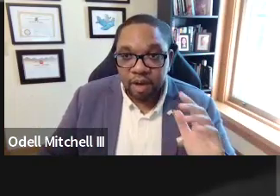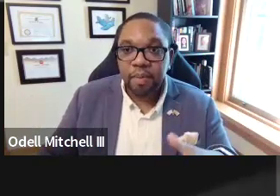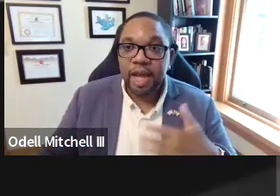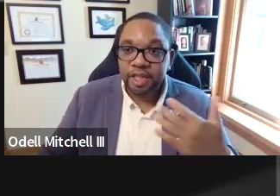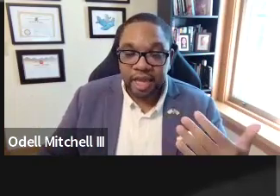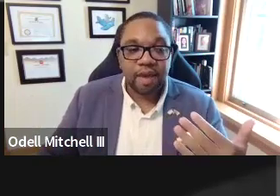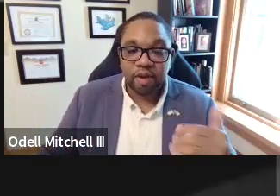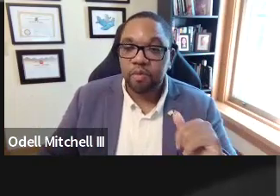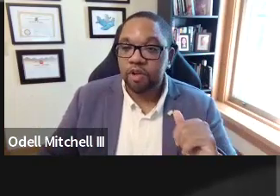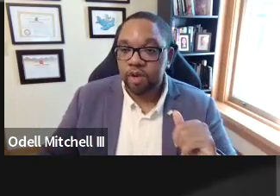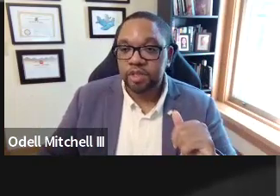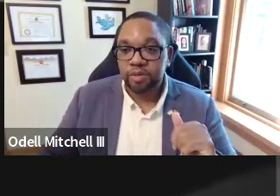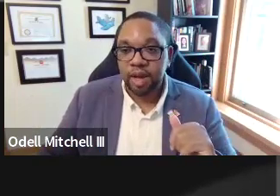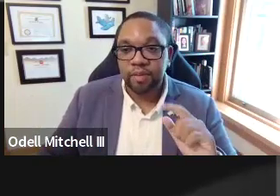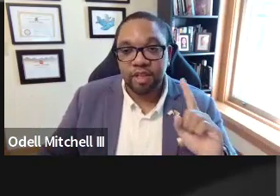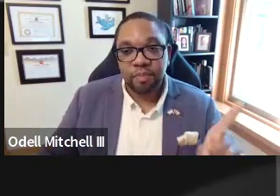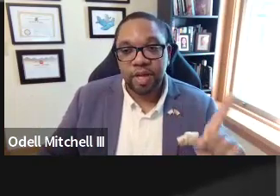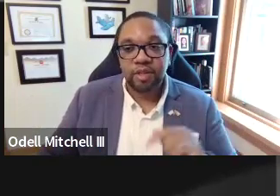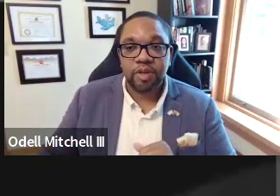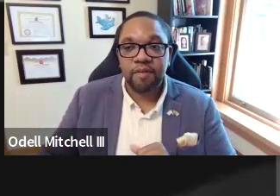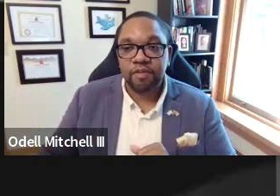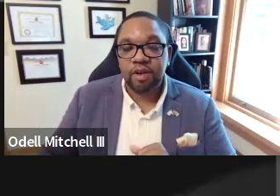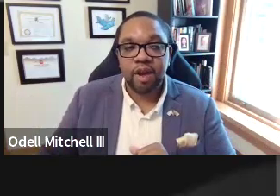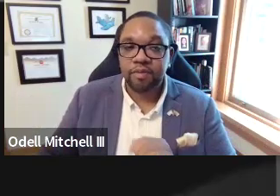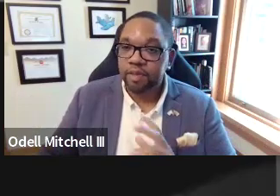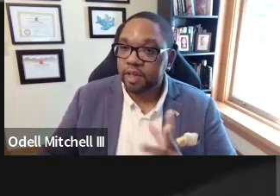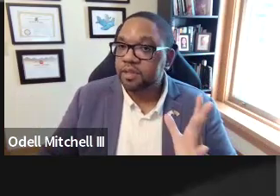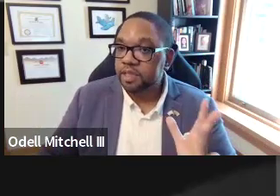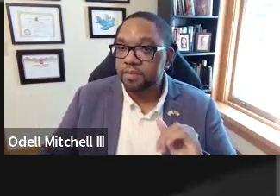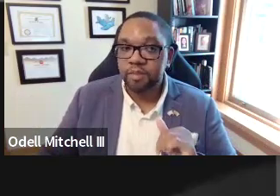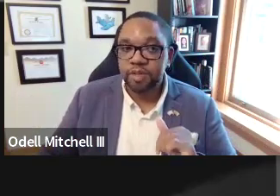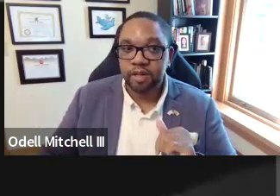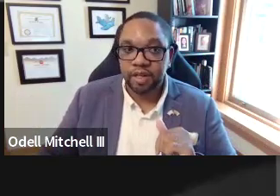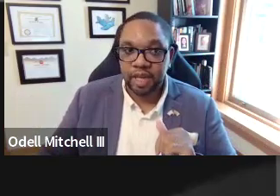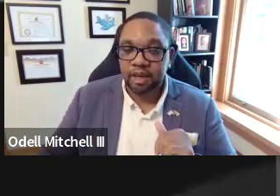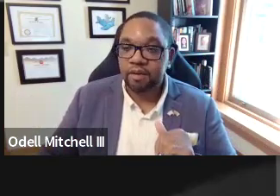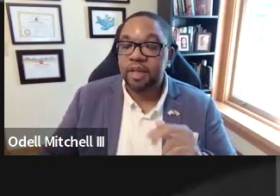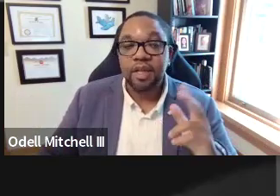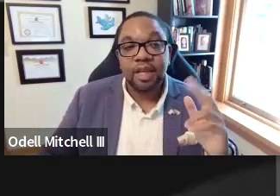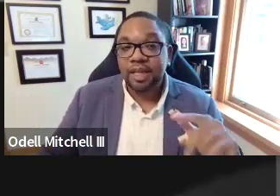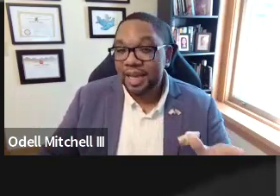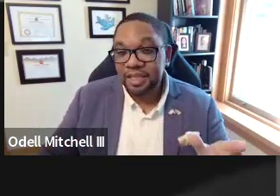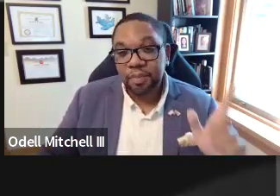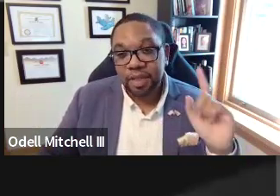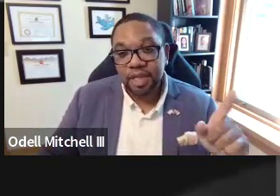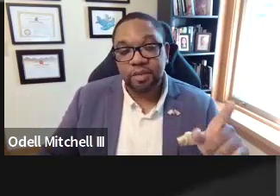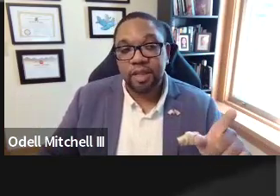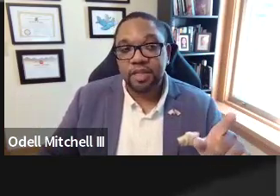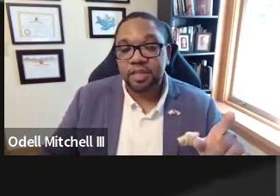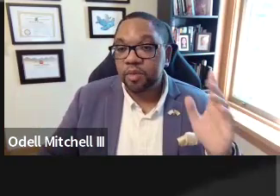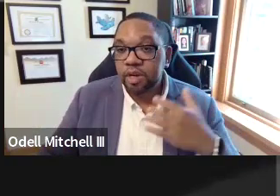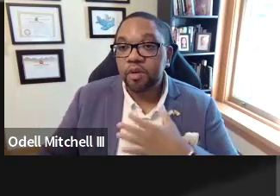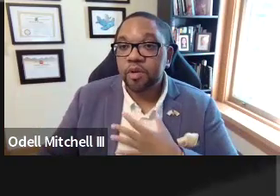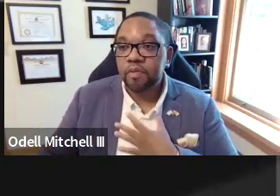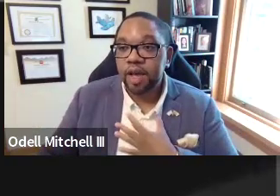help, but actually having your works registered properly, especially when you have to interact with the legal system, is particularly key. Last couple of things around